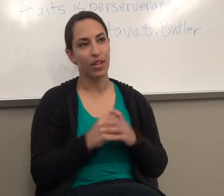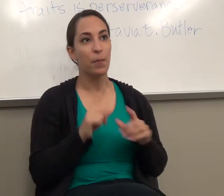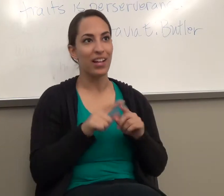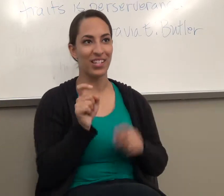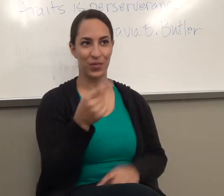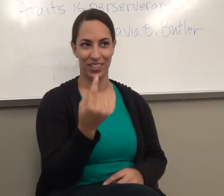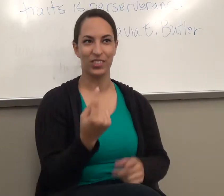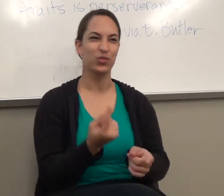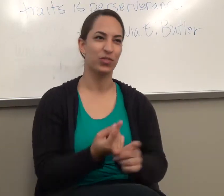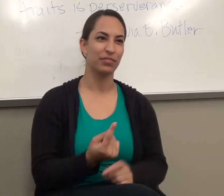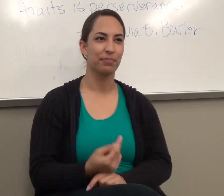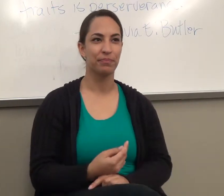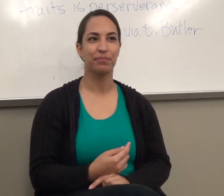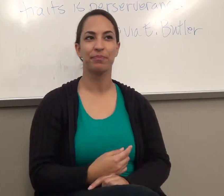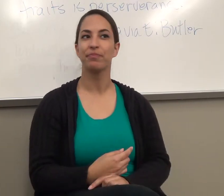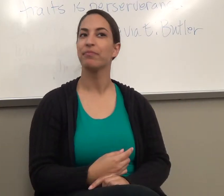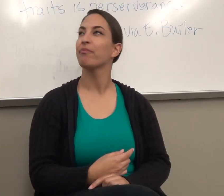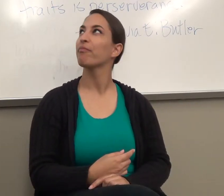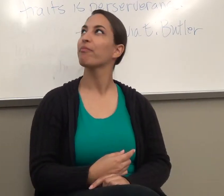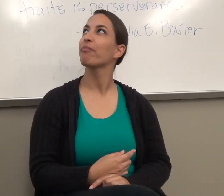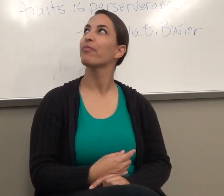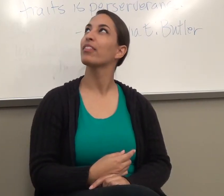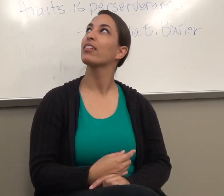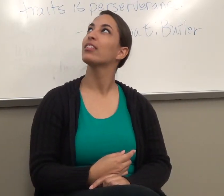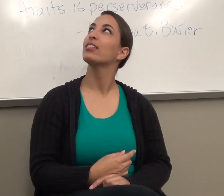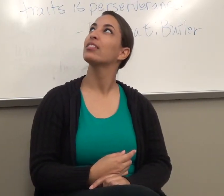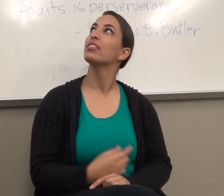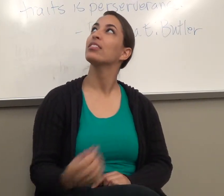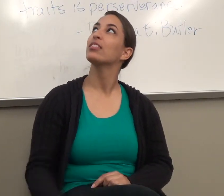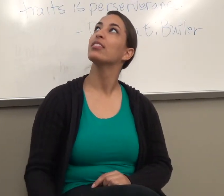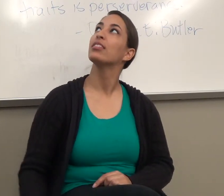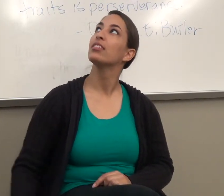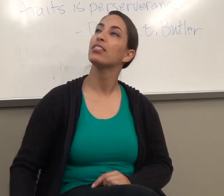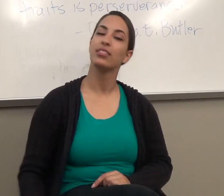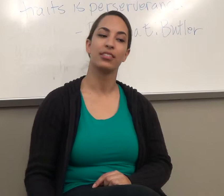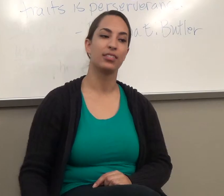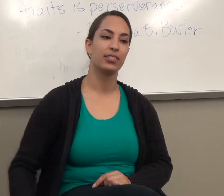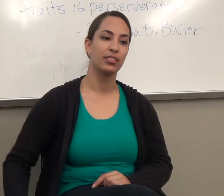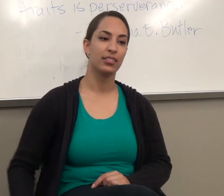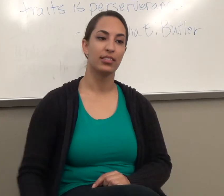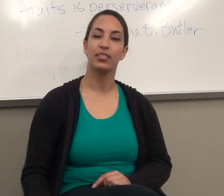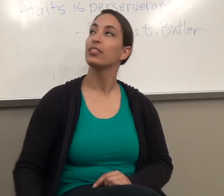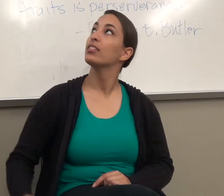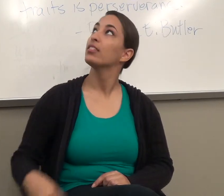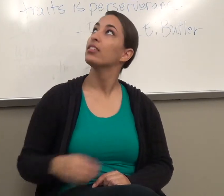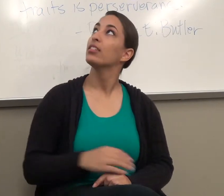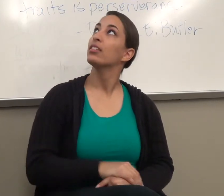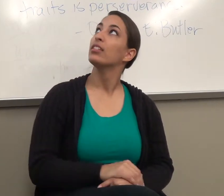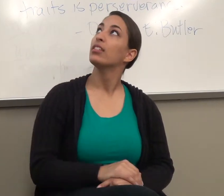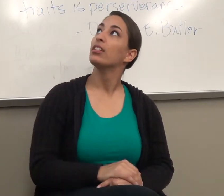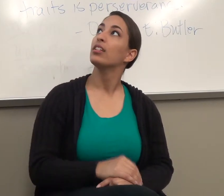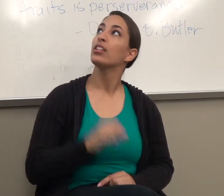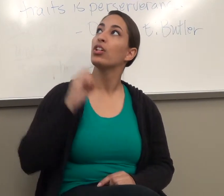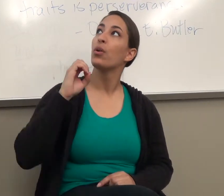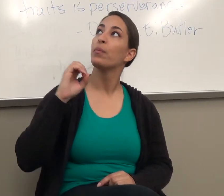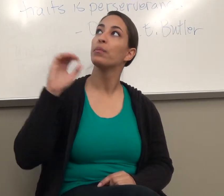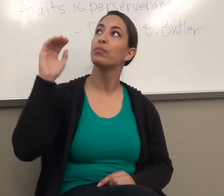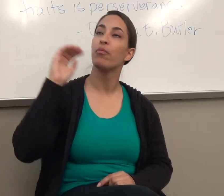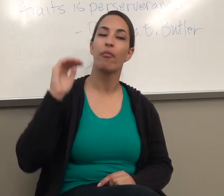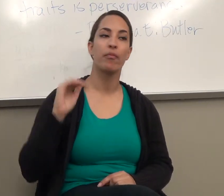I go over this and let you make changes is, I'm not so concerned that you're able to fix all everything you do. What